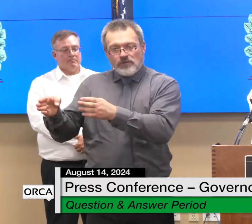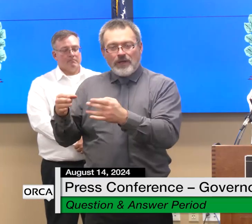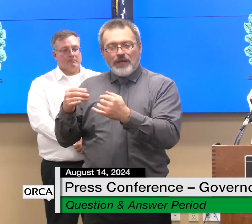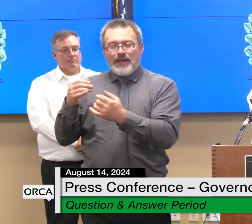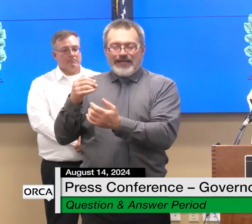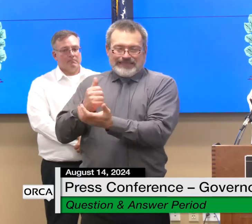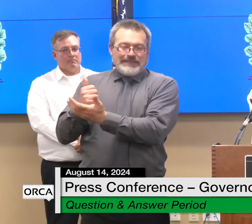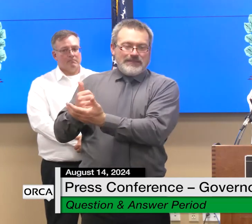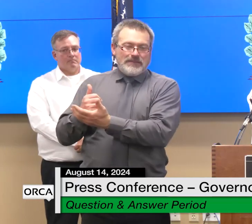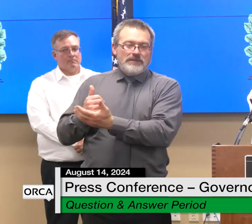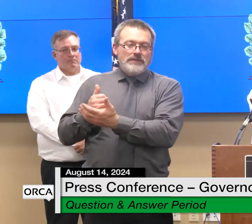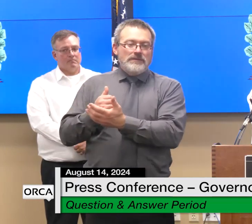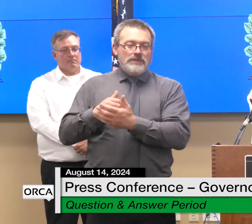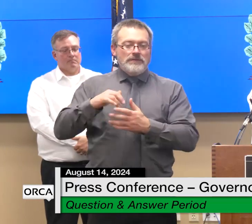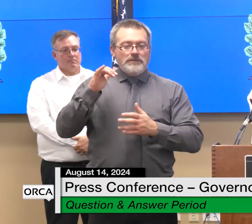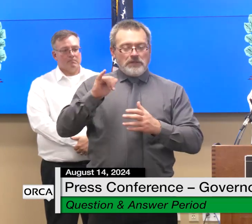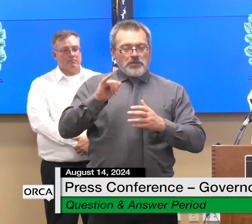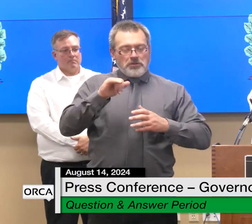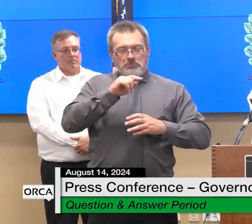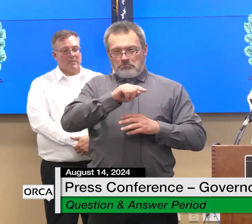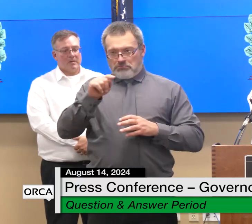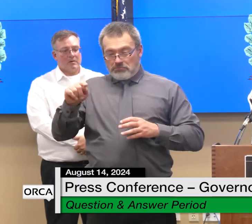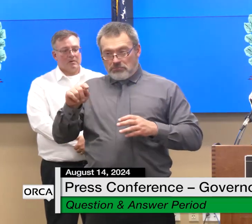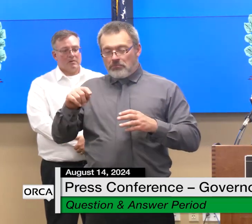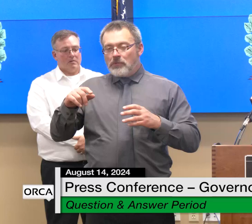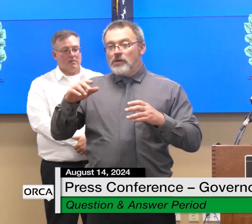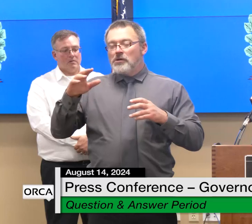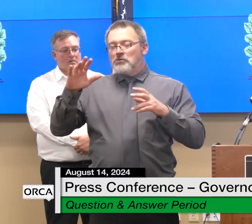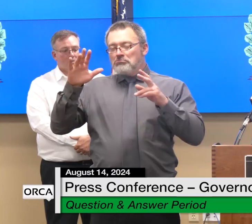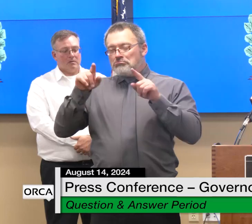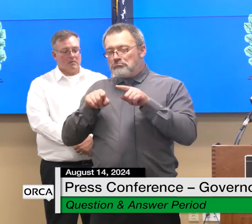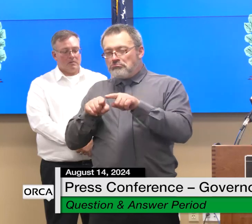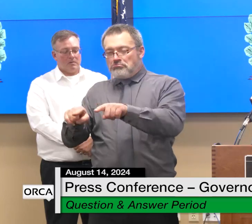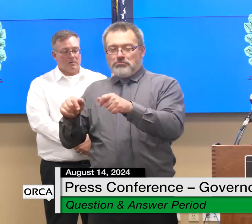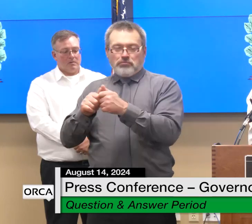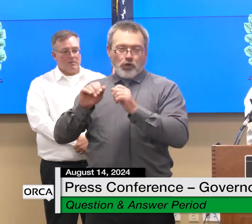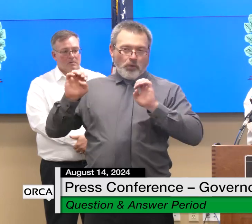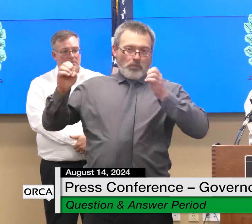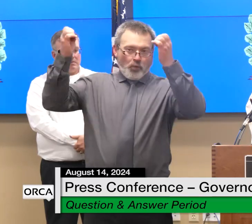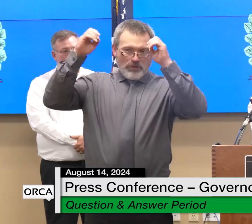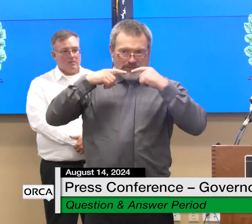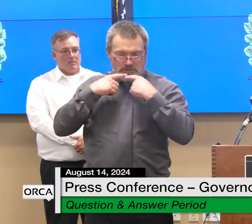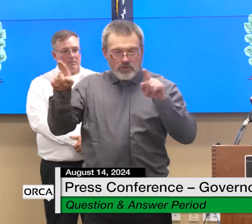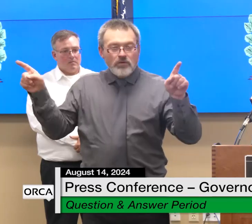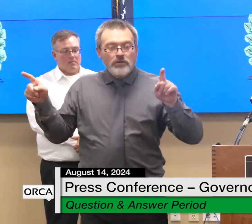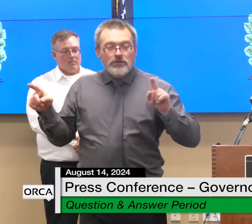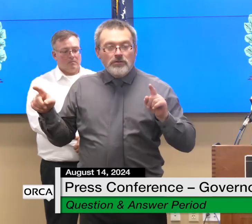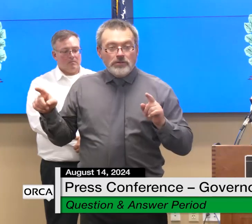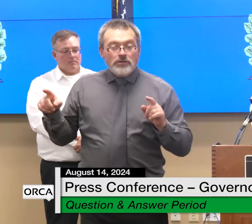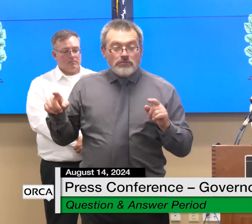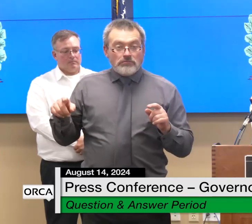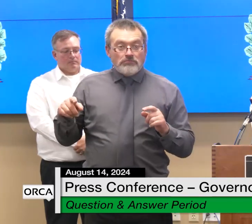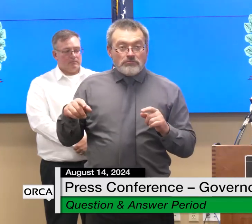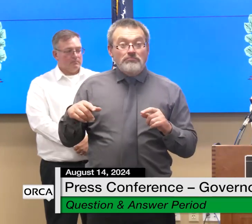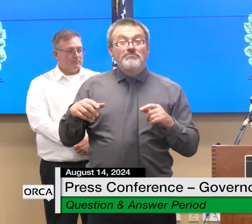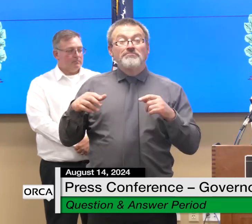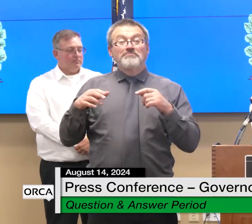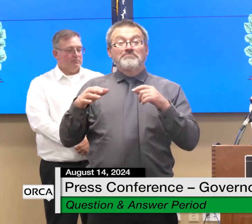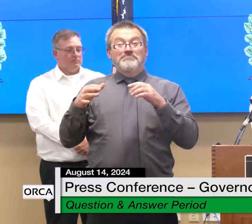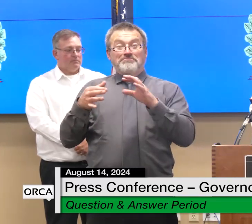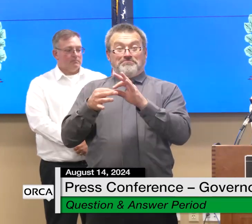I think people have gotten a little confused between the coverage of an emergency declaration being made the night before